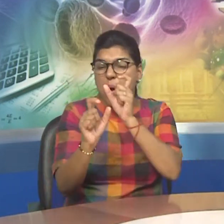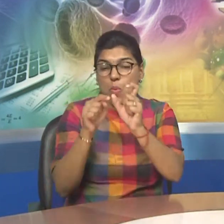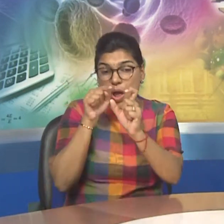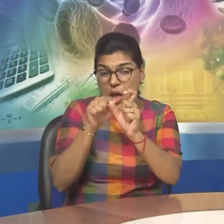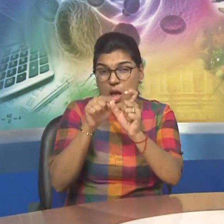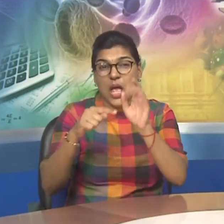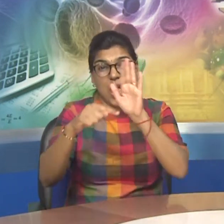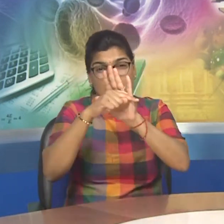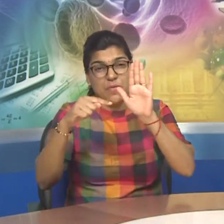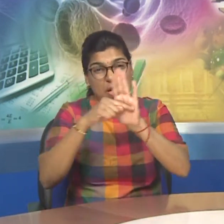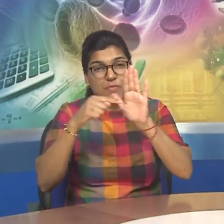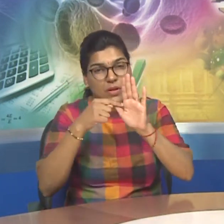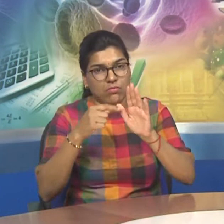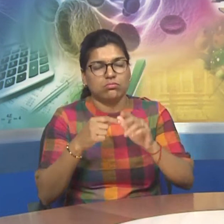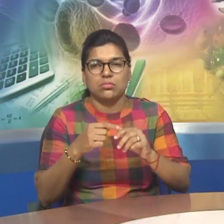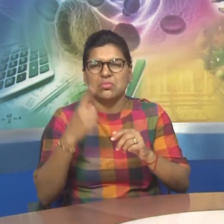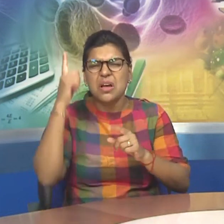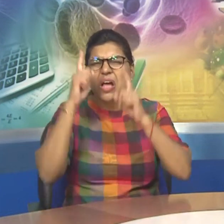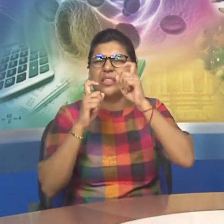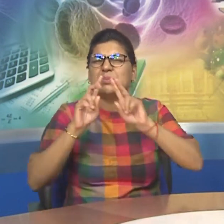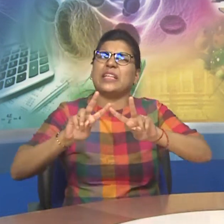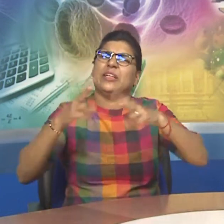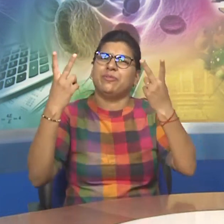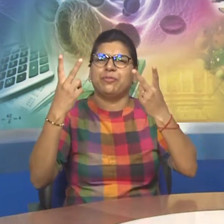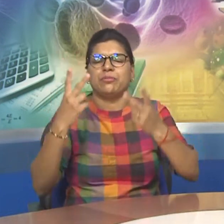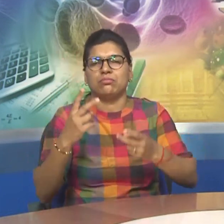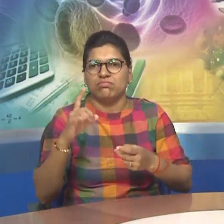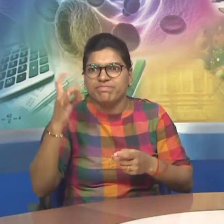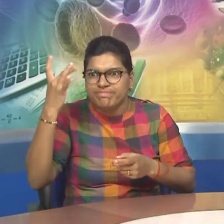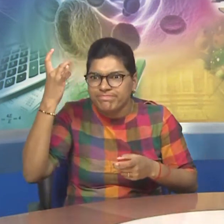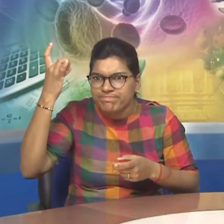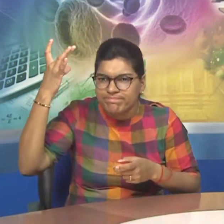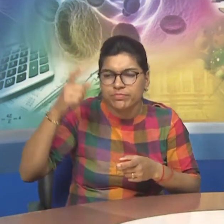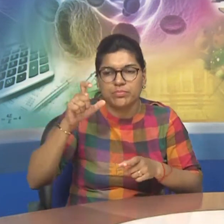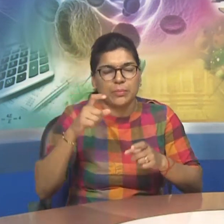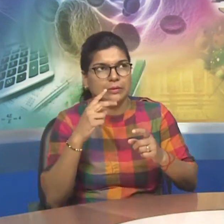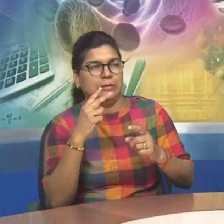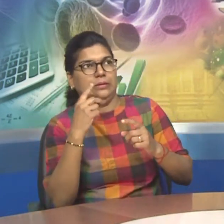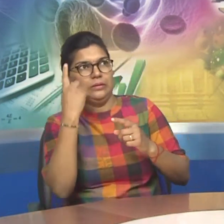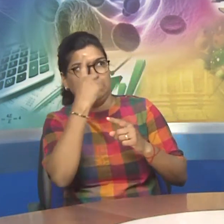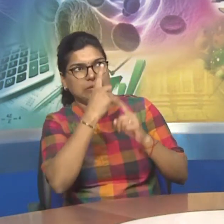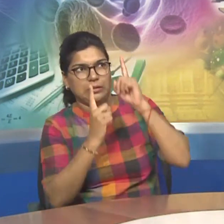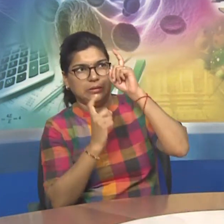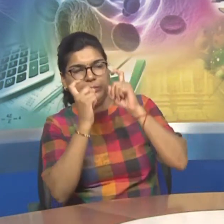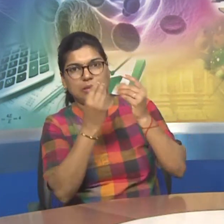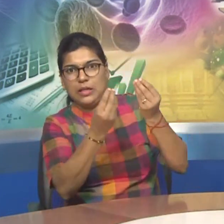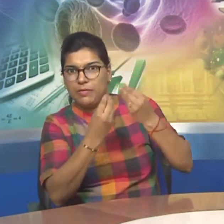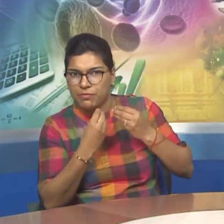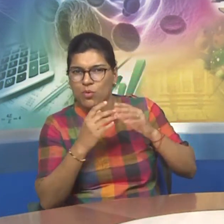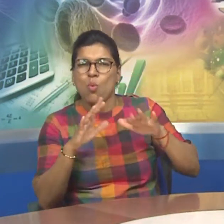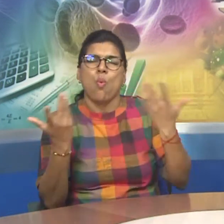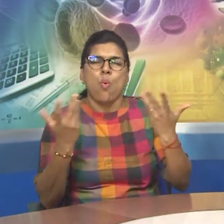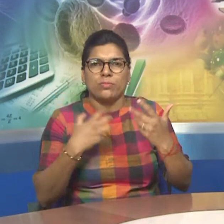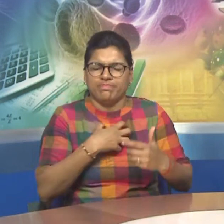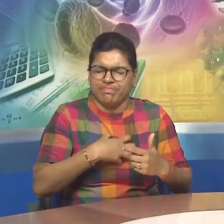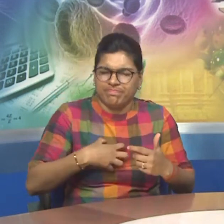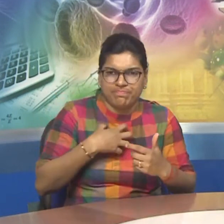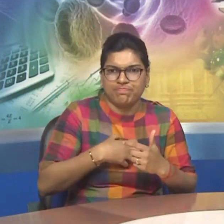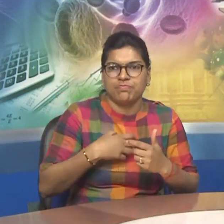And also the strong emotions, which are negative emotions like anger, jealousy, etc. If all